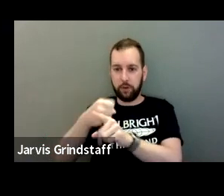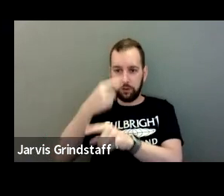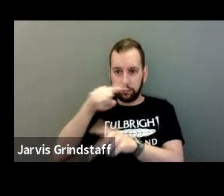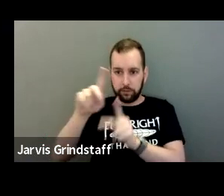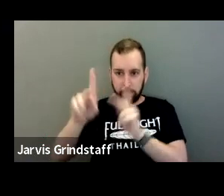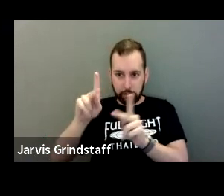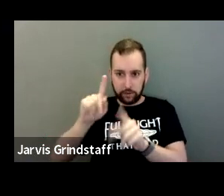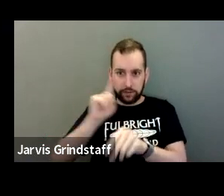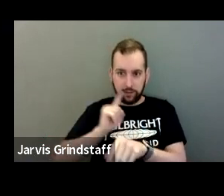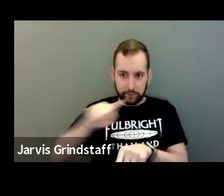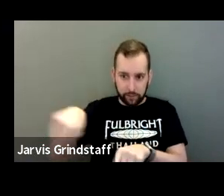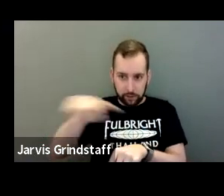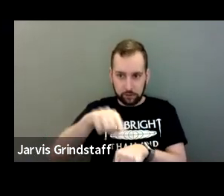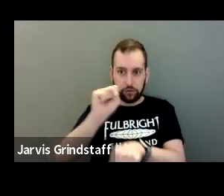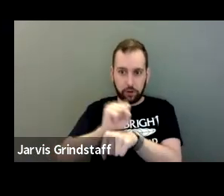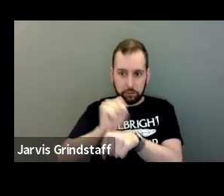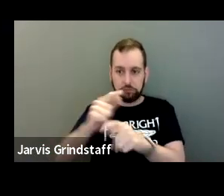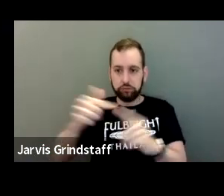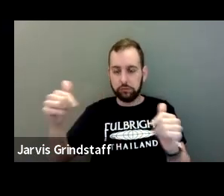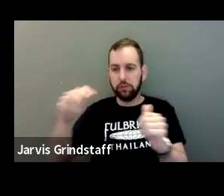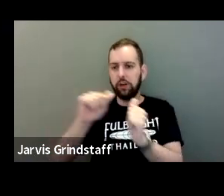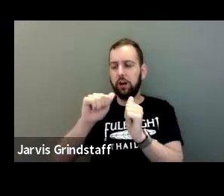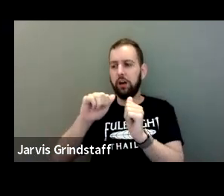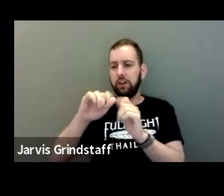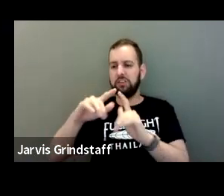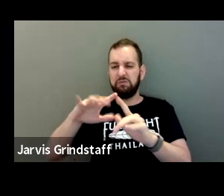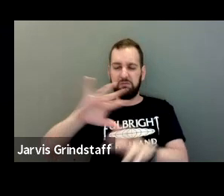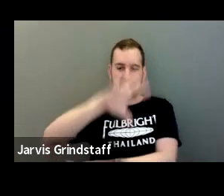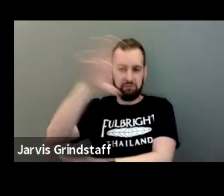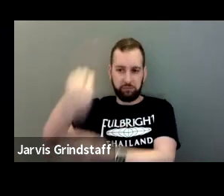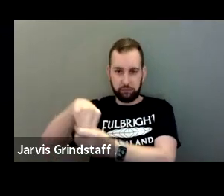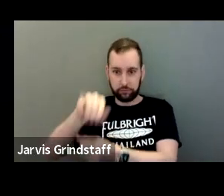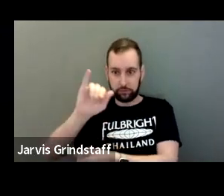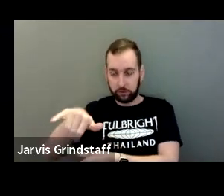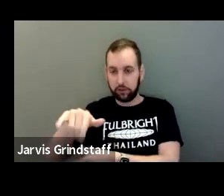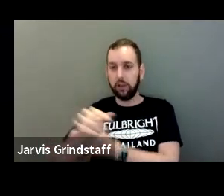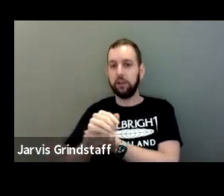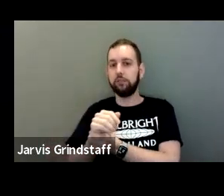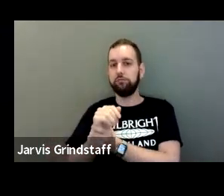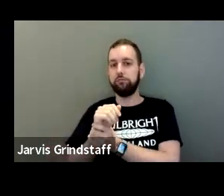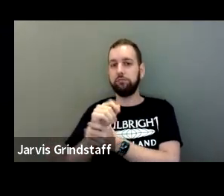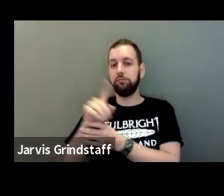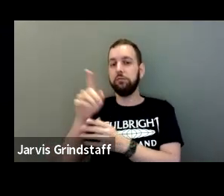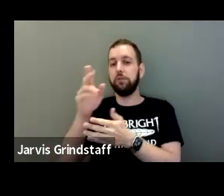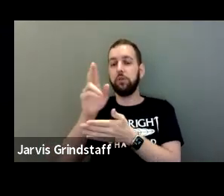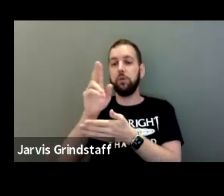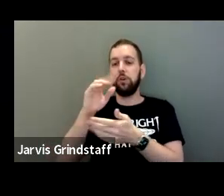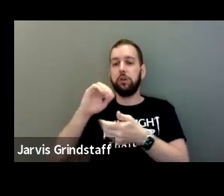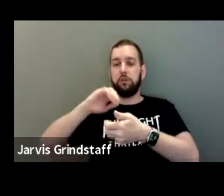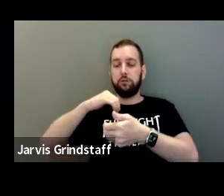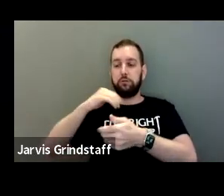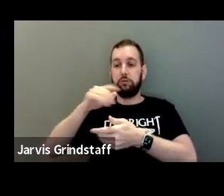Service. And so I wanted to know how their program impacted deaf people and deaf people's employment